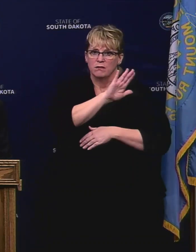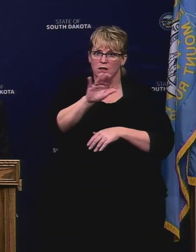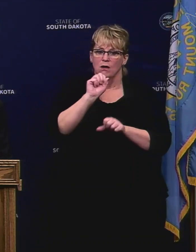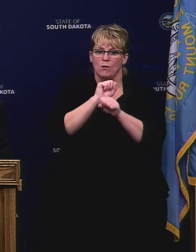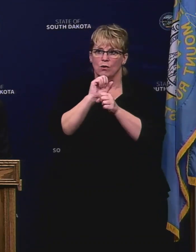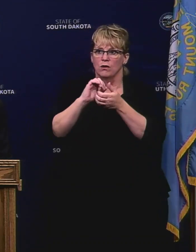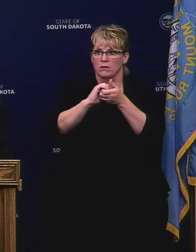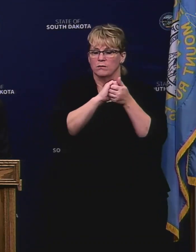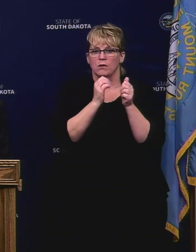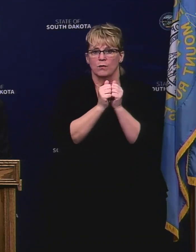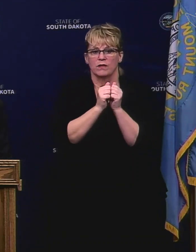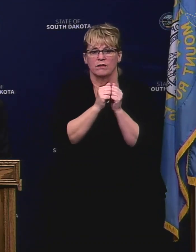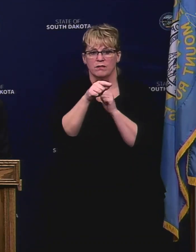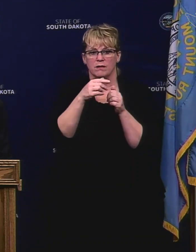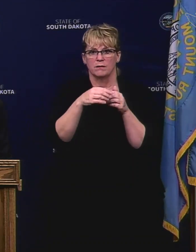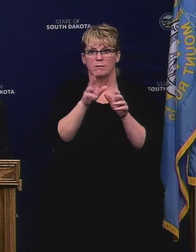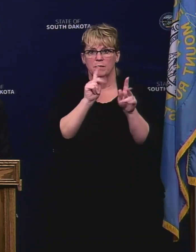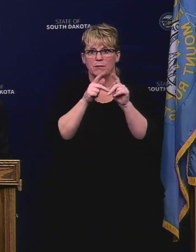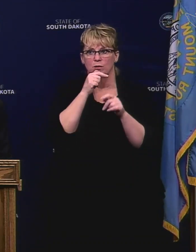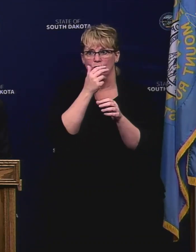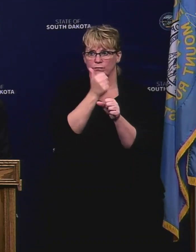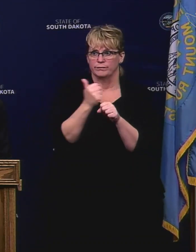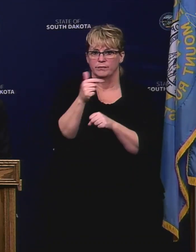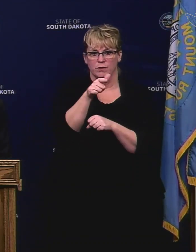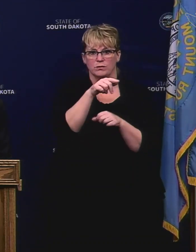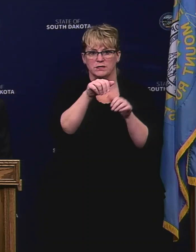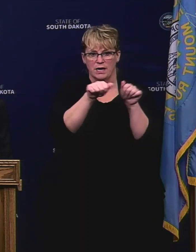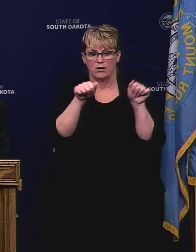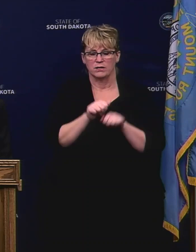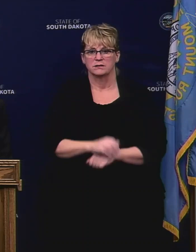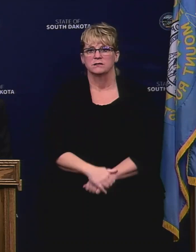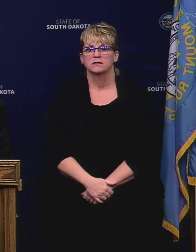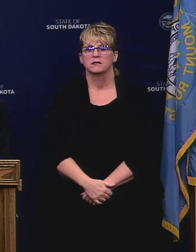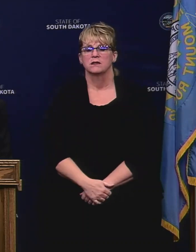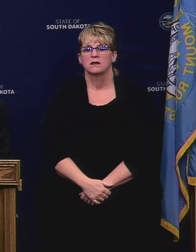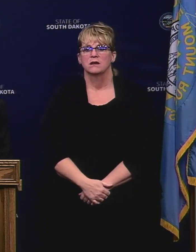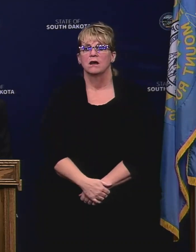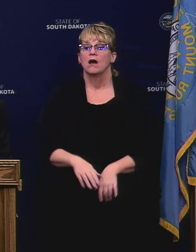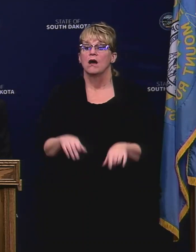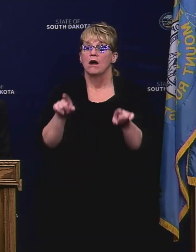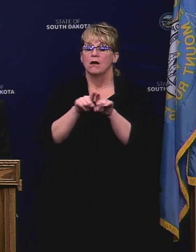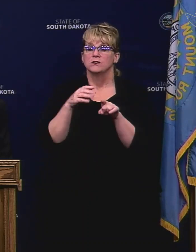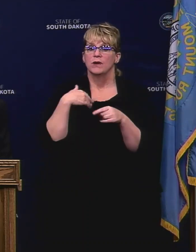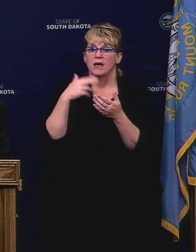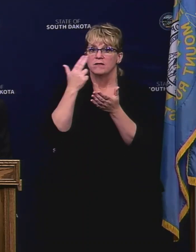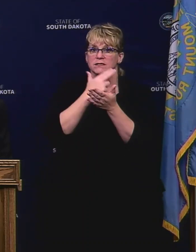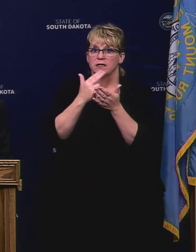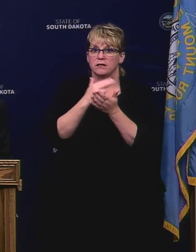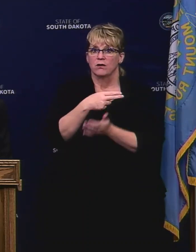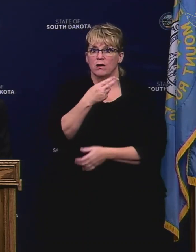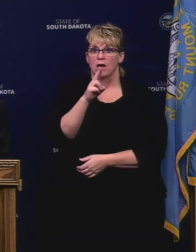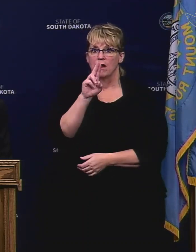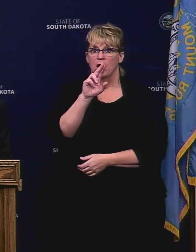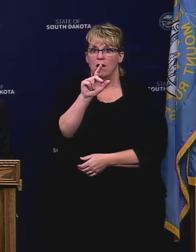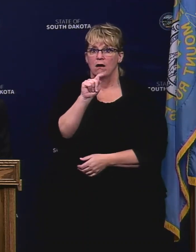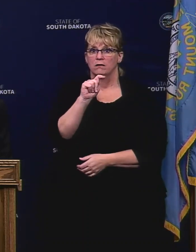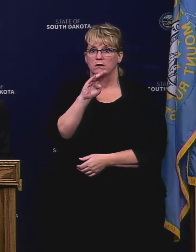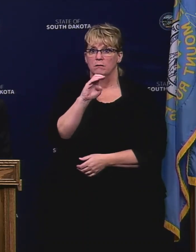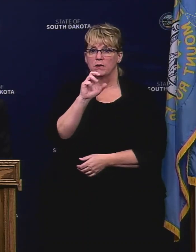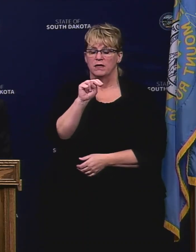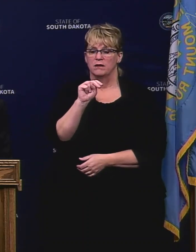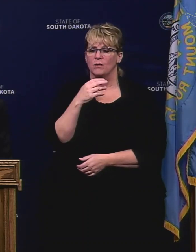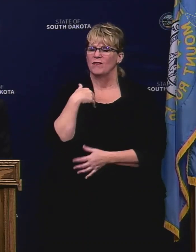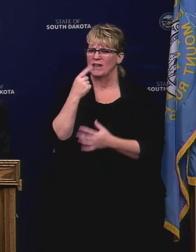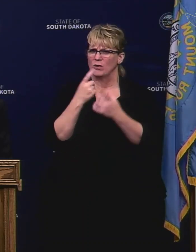we have with the leadership in those areas. So thank you. And I also have Secretary Hultman with me today. We've had some